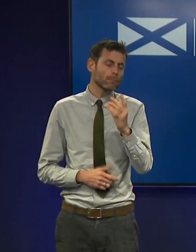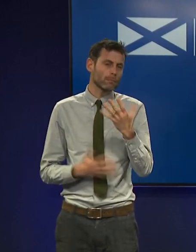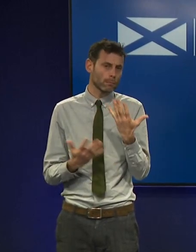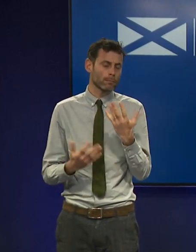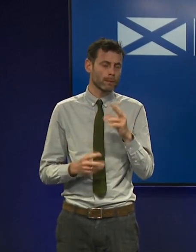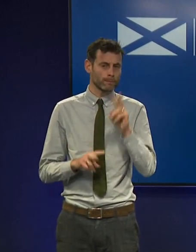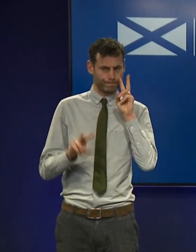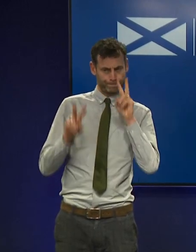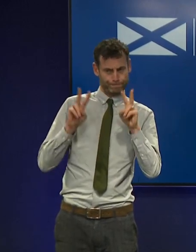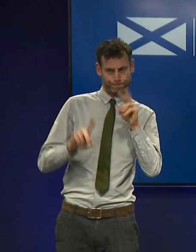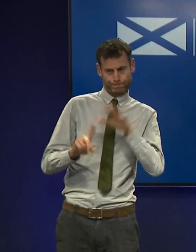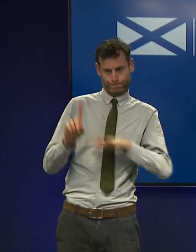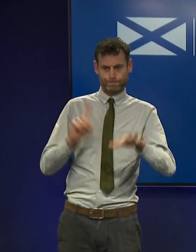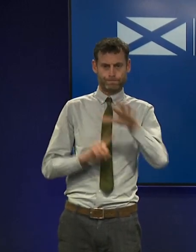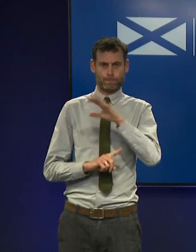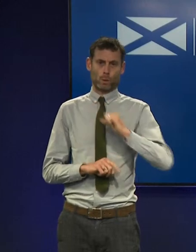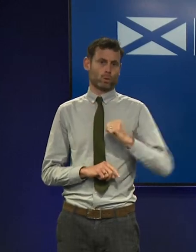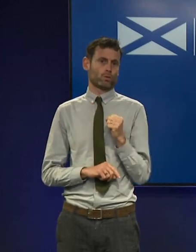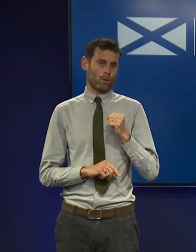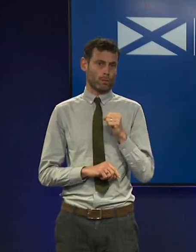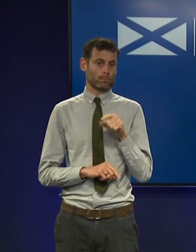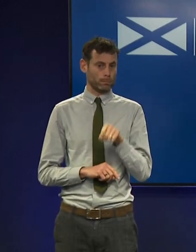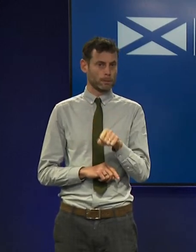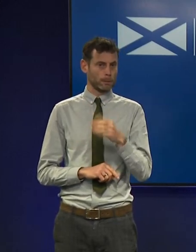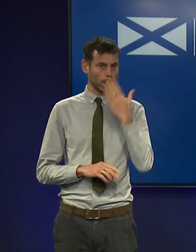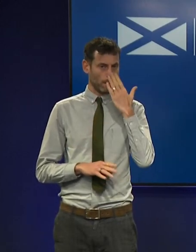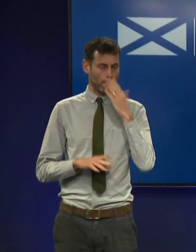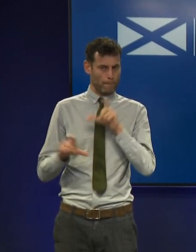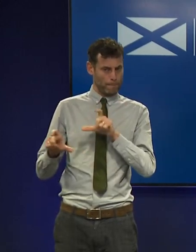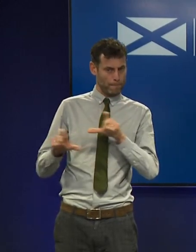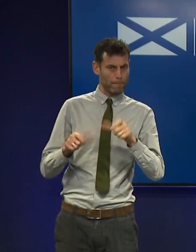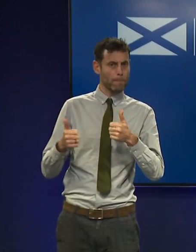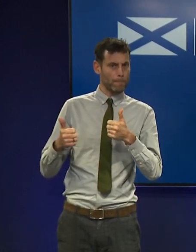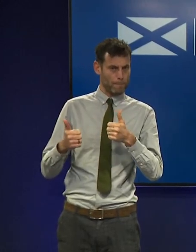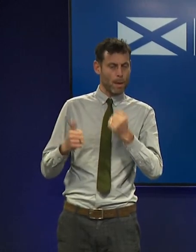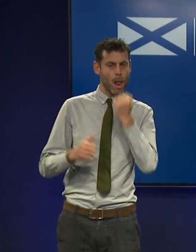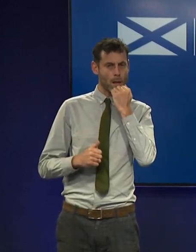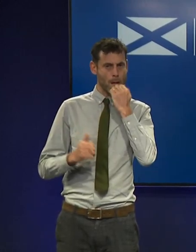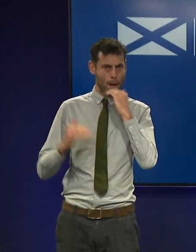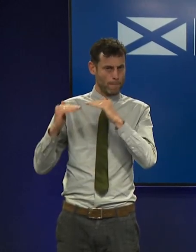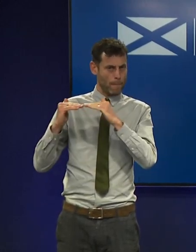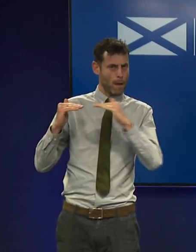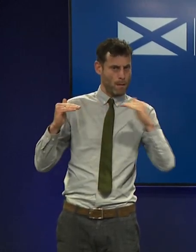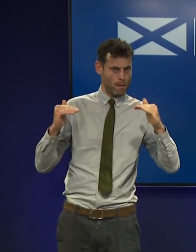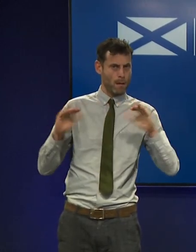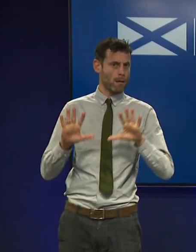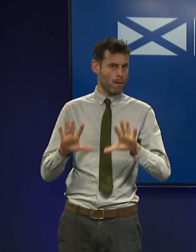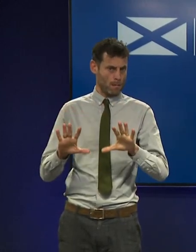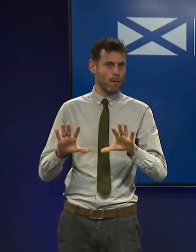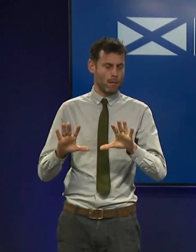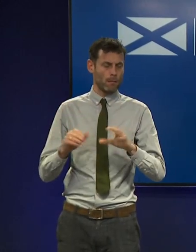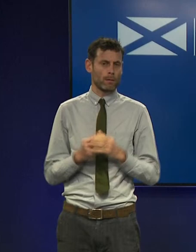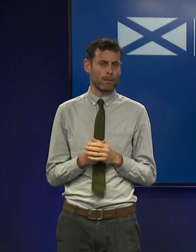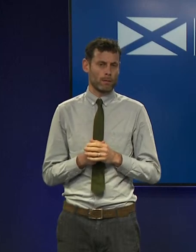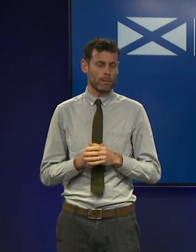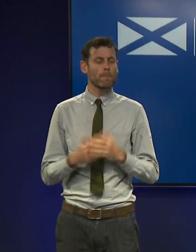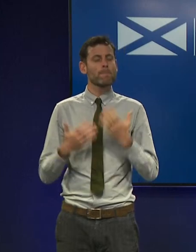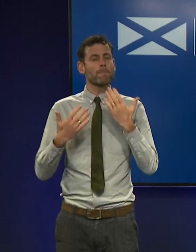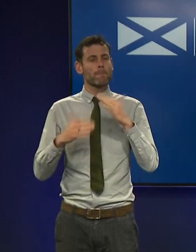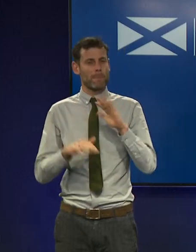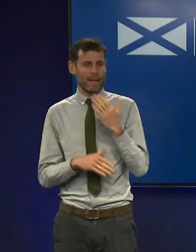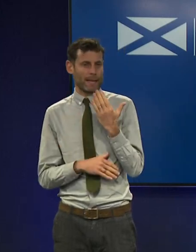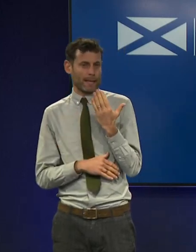overall situation in Scotland does remain stable at this stage. We have, in recent days, been seeing